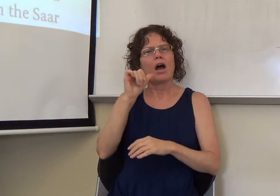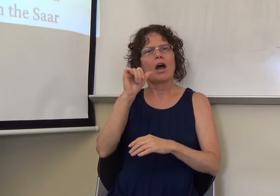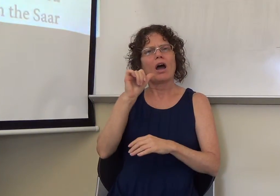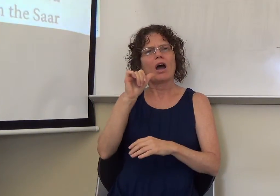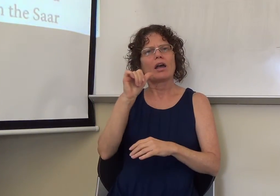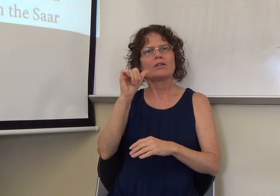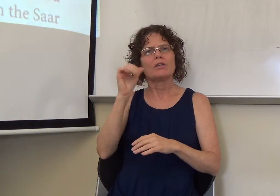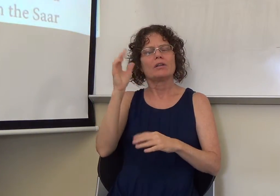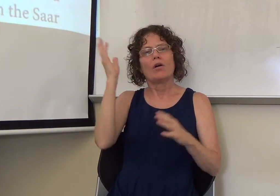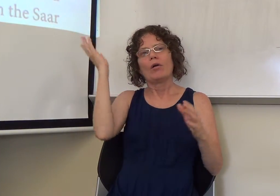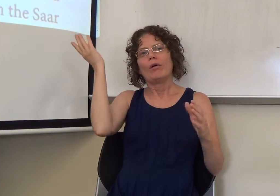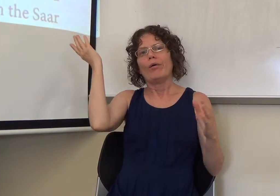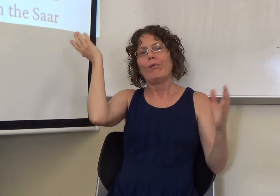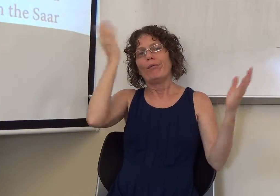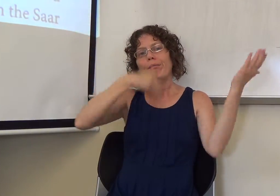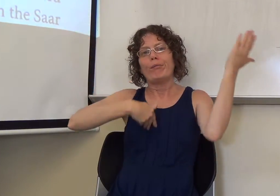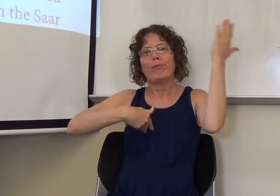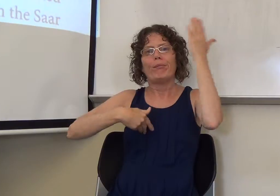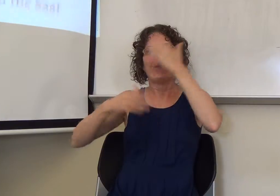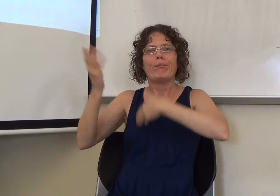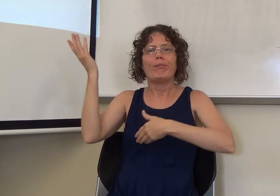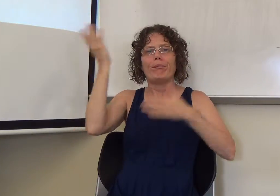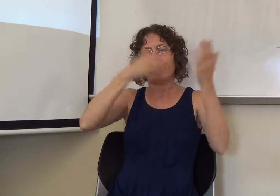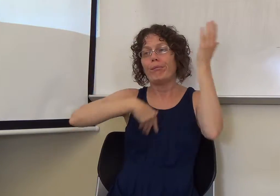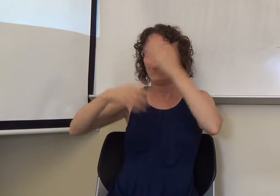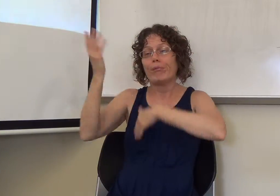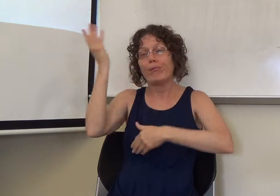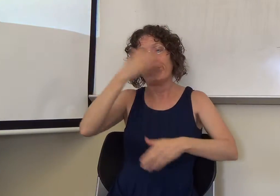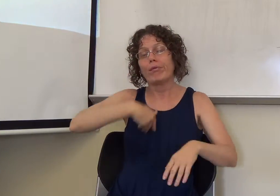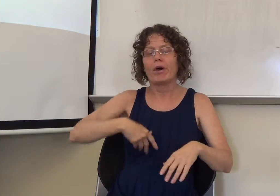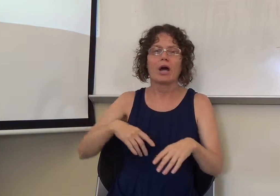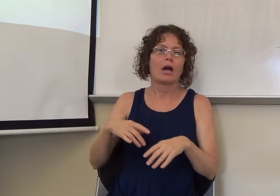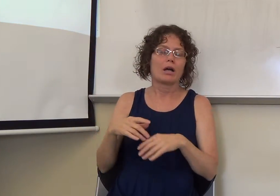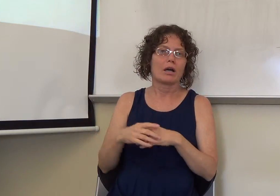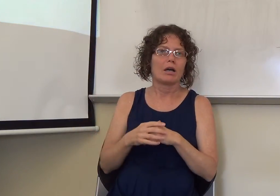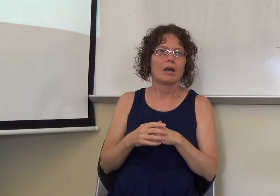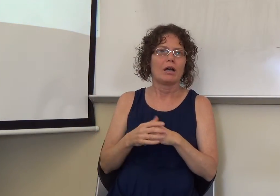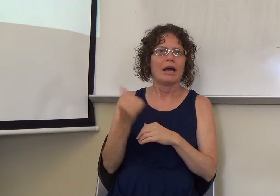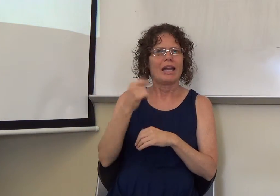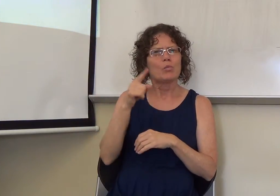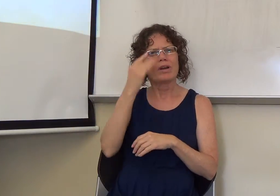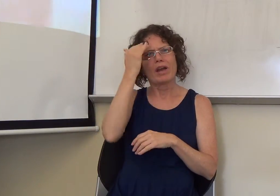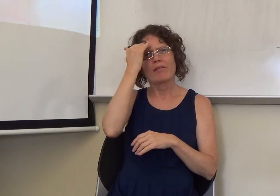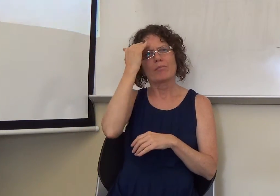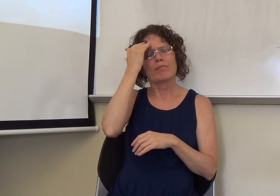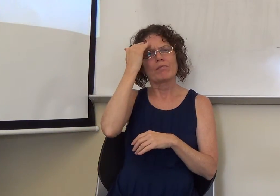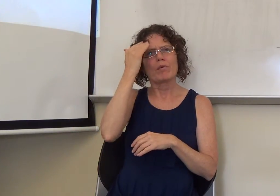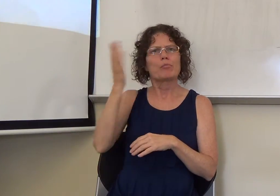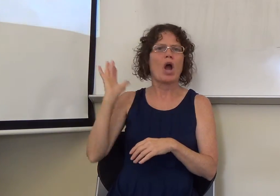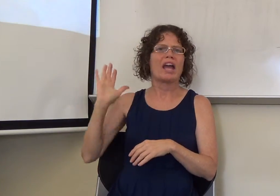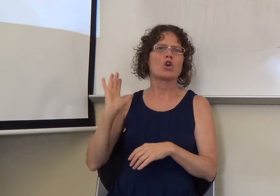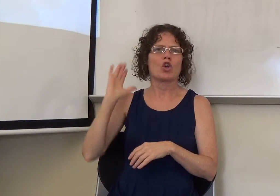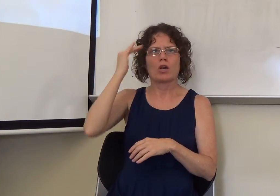way we do something like this. Does anyone have prior knowledge of